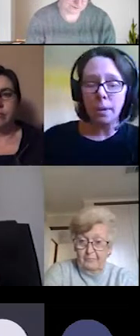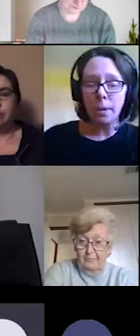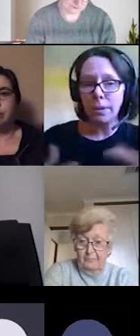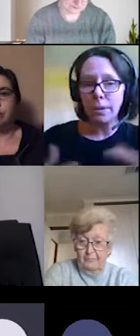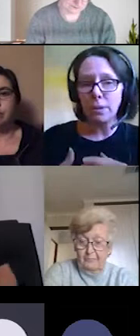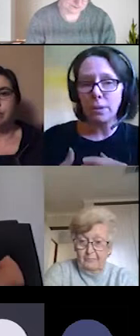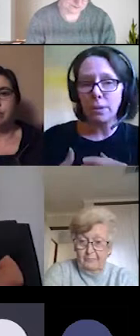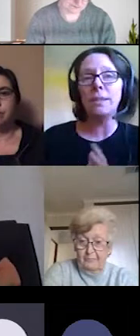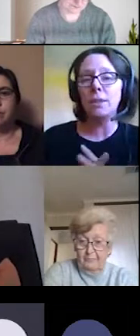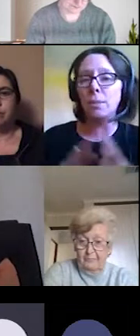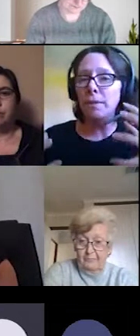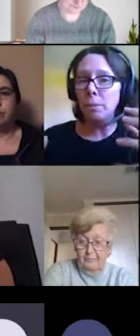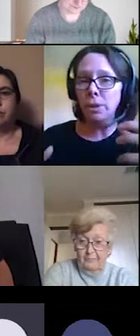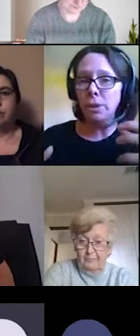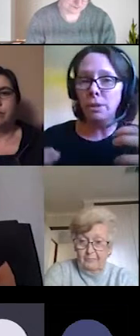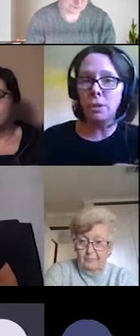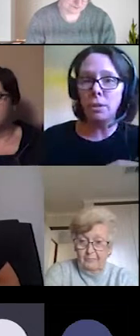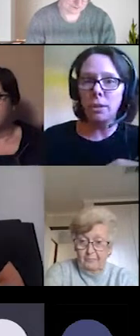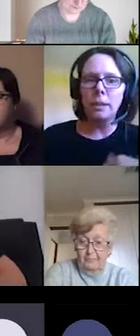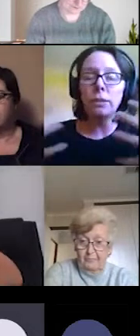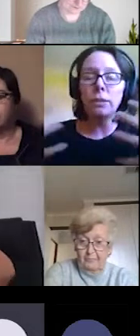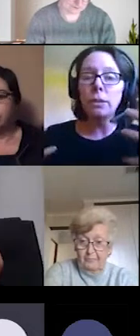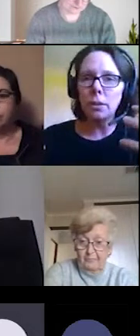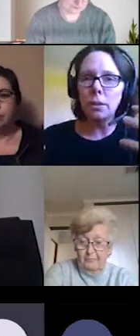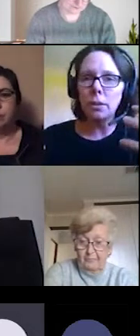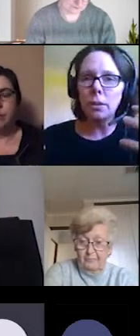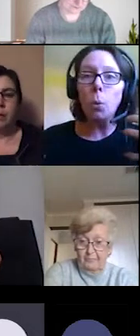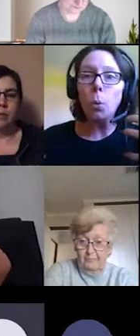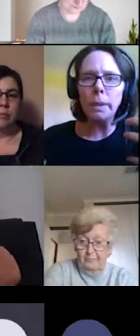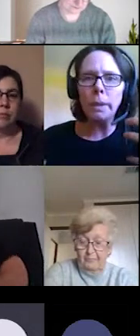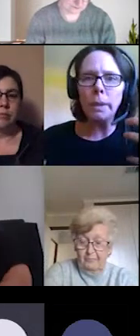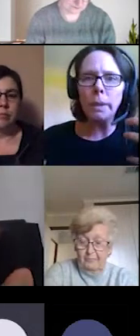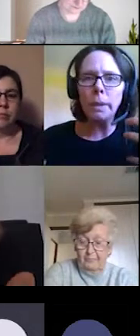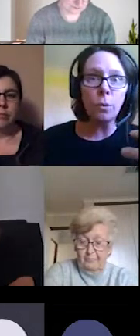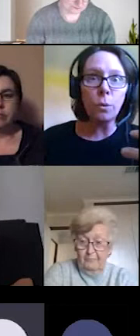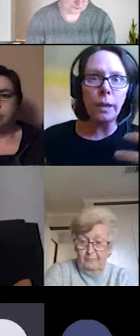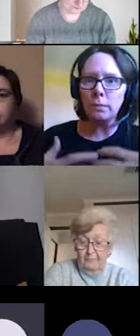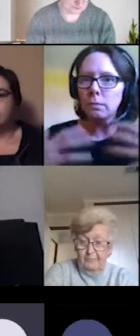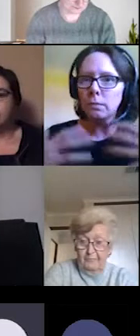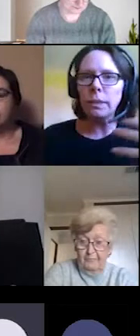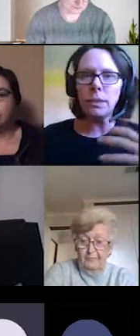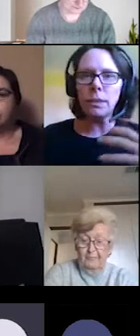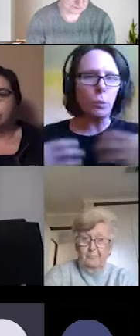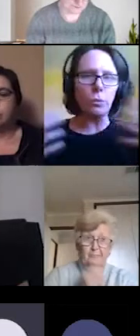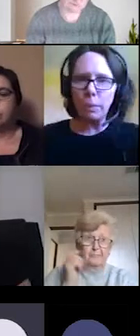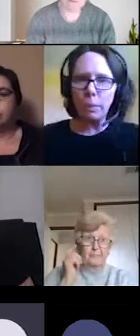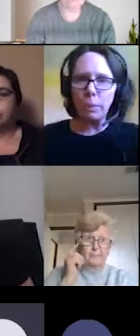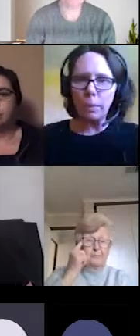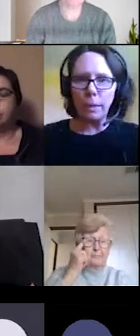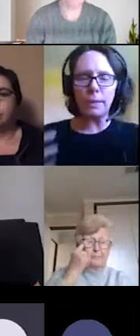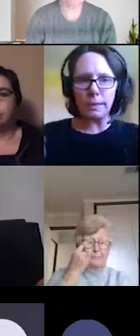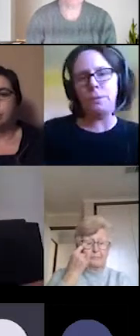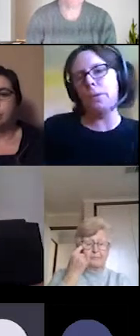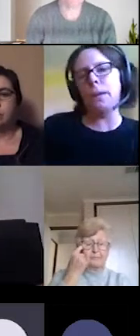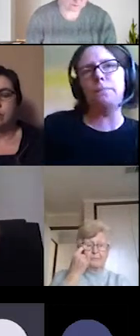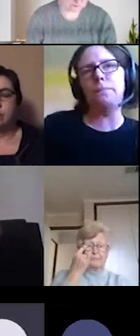kind of vocabulary and those sorts of things, you might feel pressured to, God, I've got to know all these signs before I can read this book or play